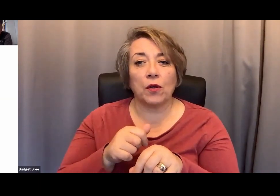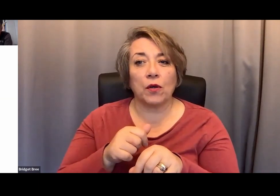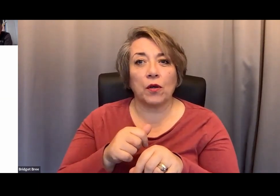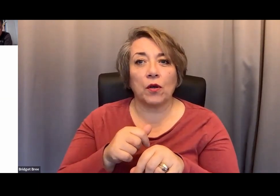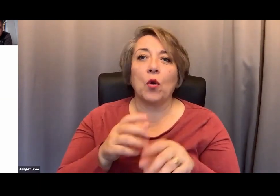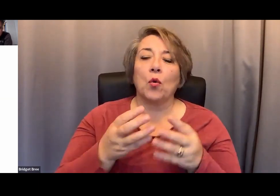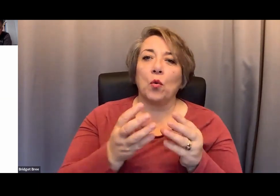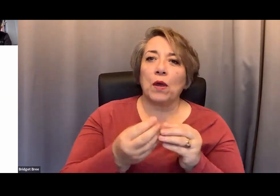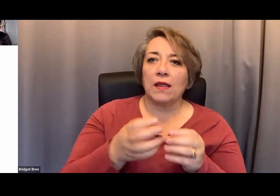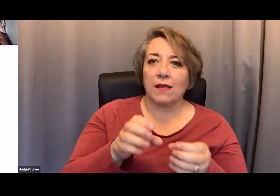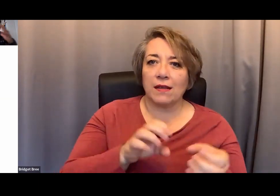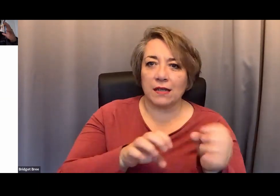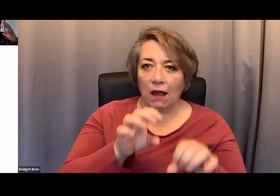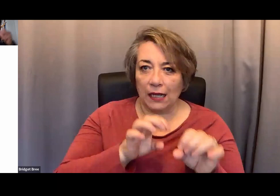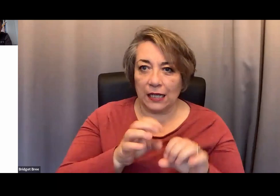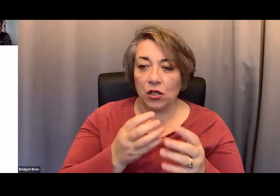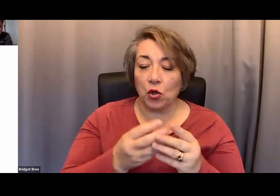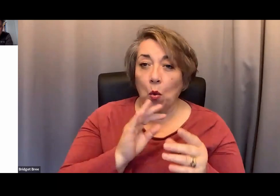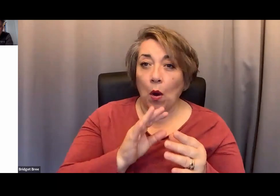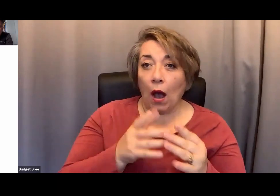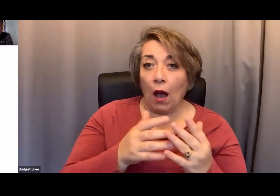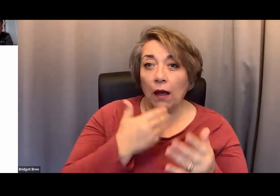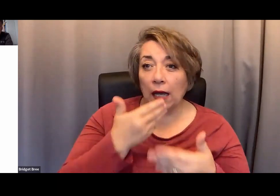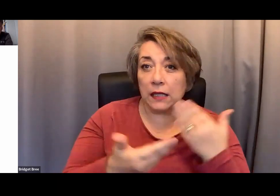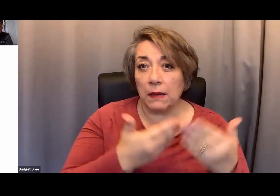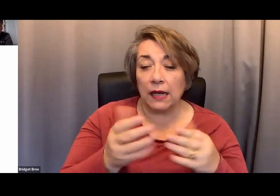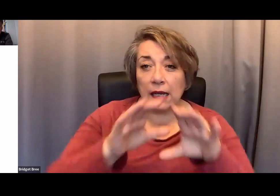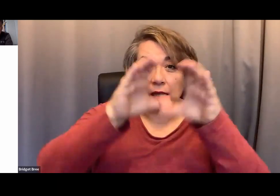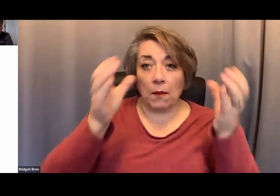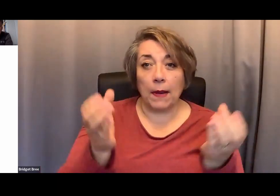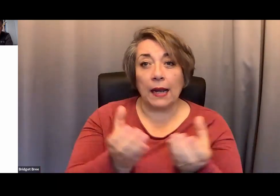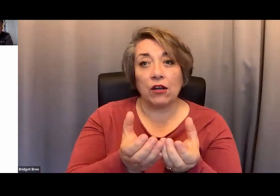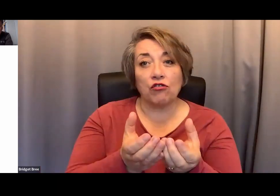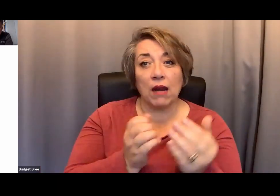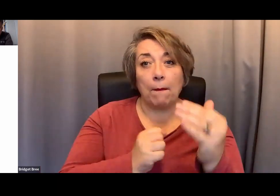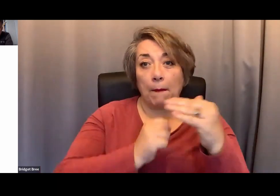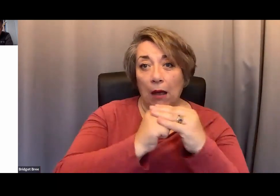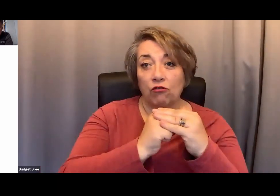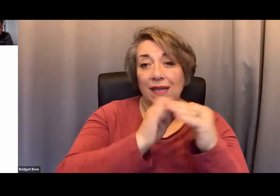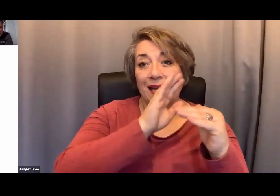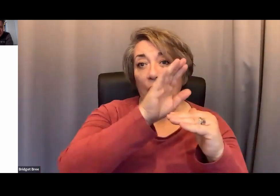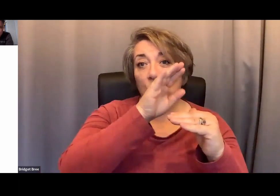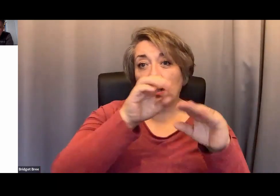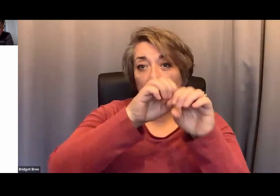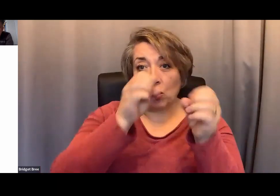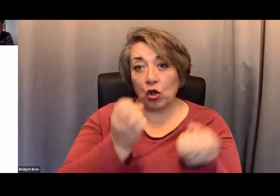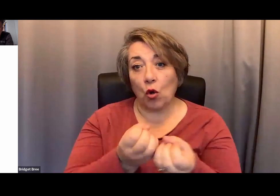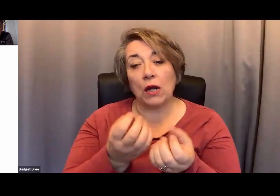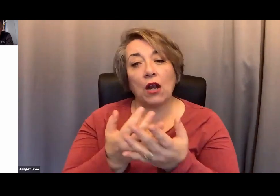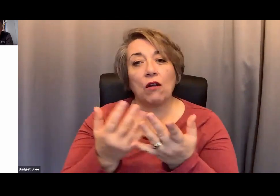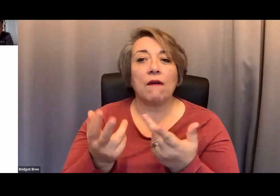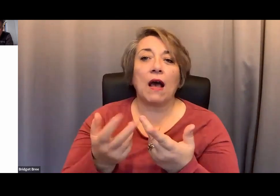the planetary boundaries, kind of the outside of the donut, and a lot of other brilliant team